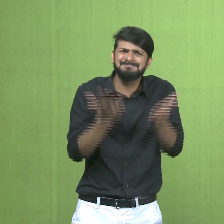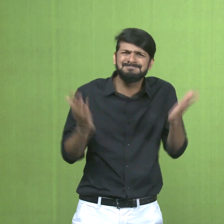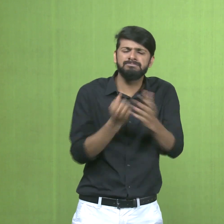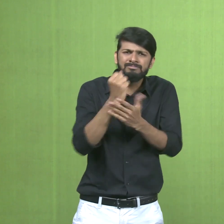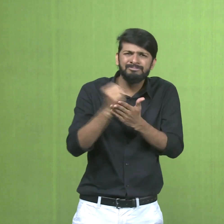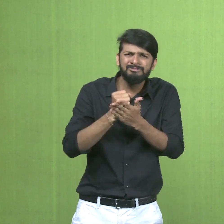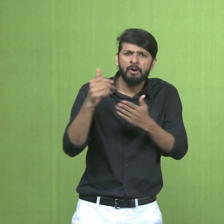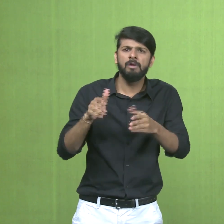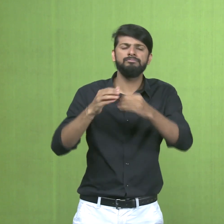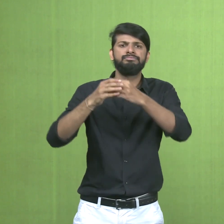Telangana.